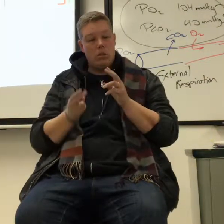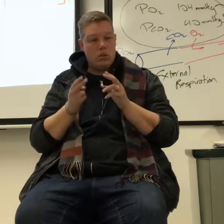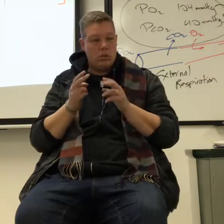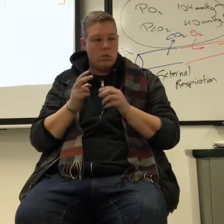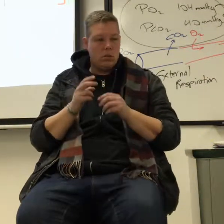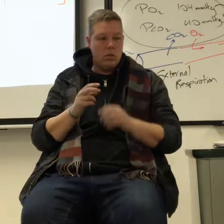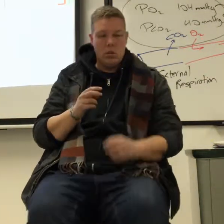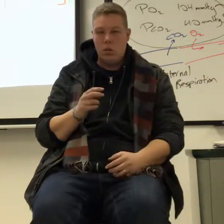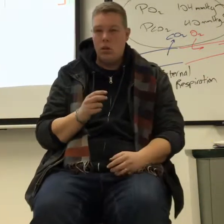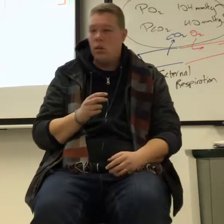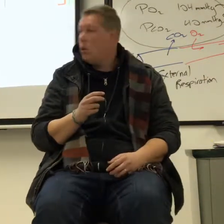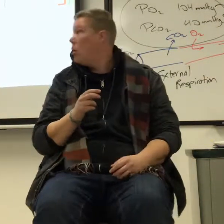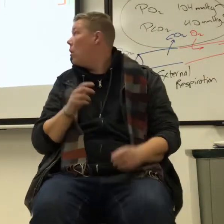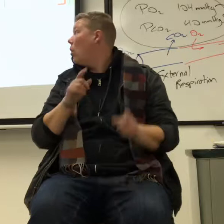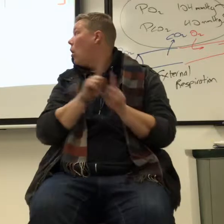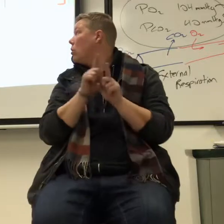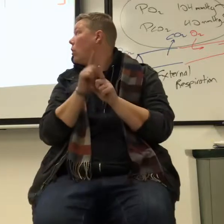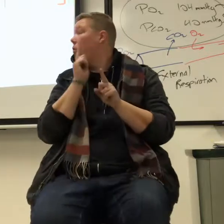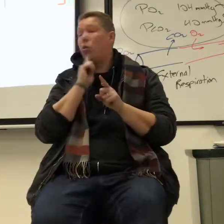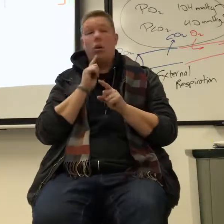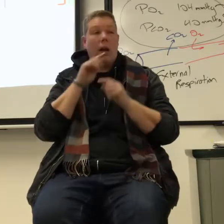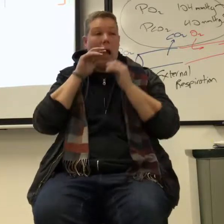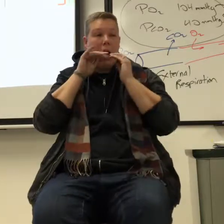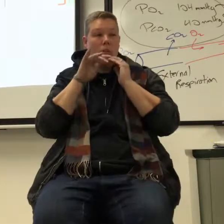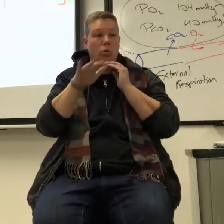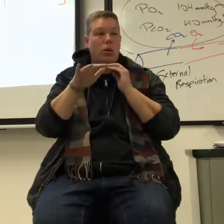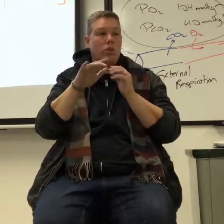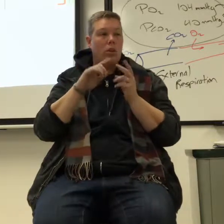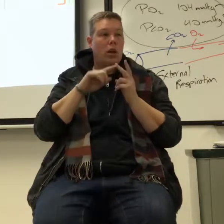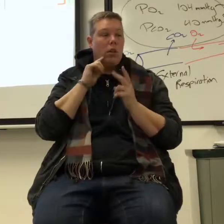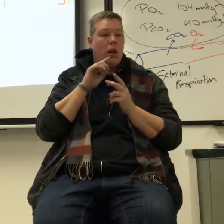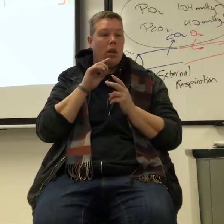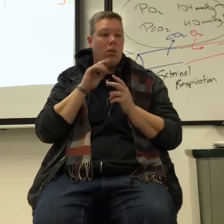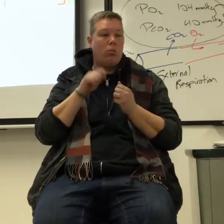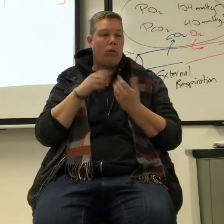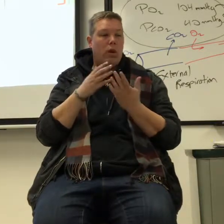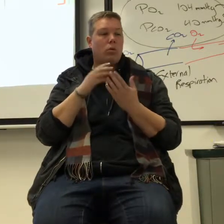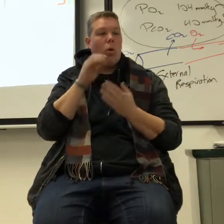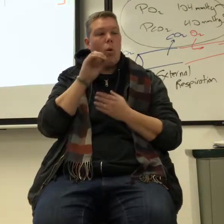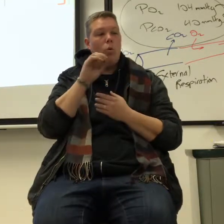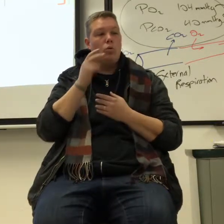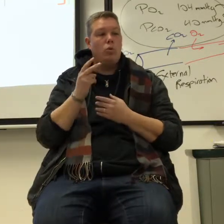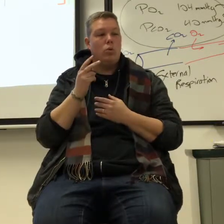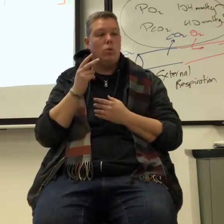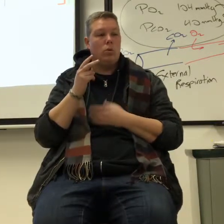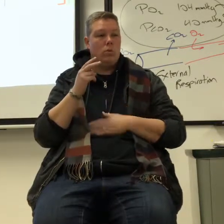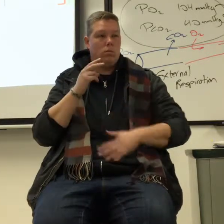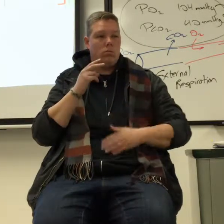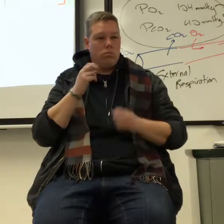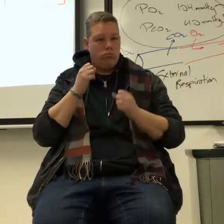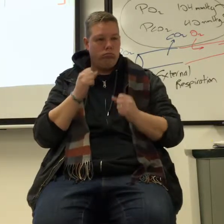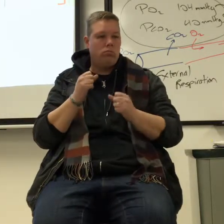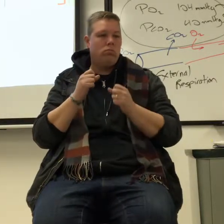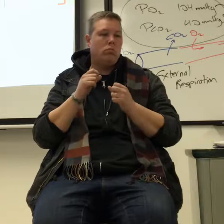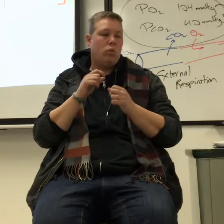a breath out, during expiration, FRC provides an O2-rich reservoir. You can still deliver O2